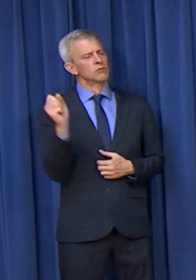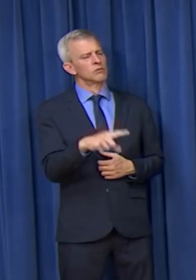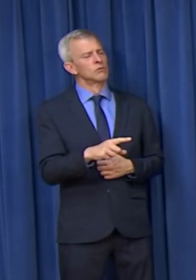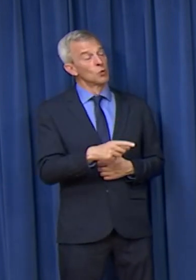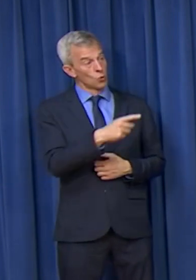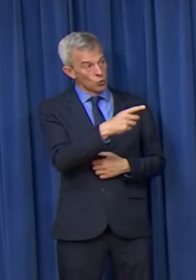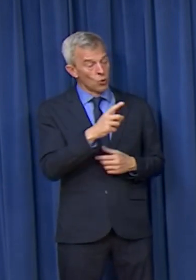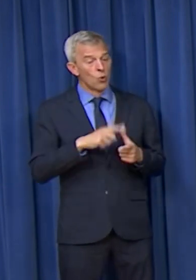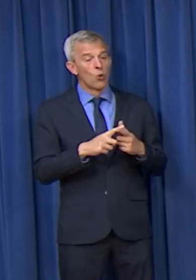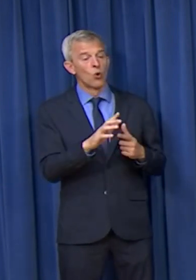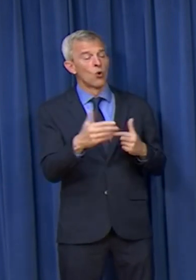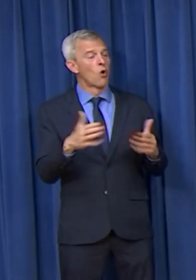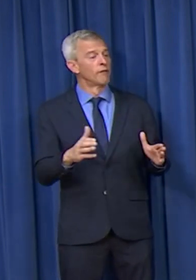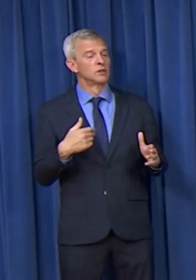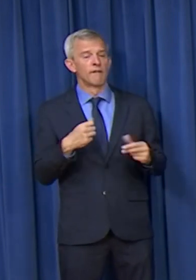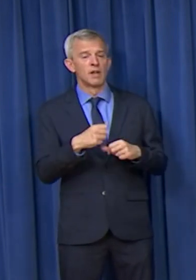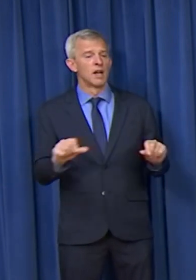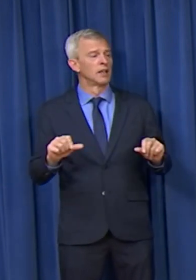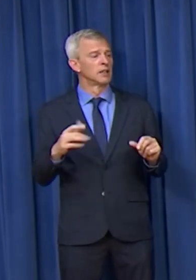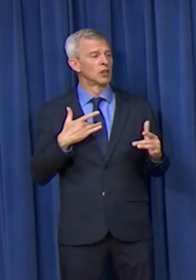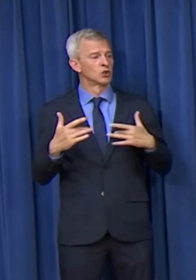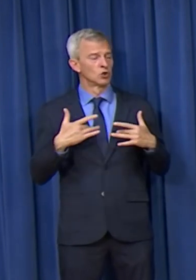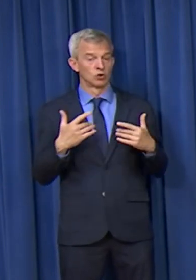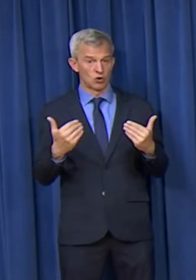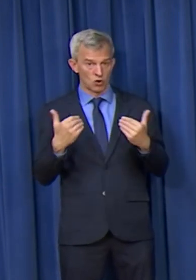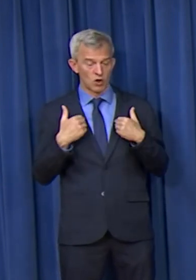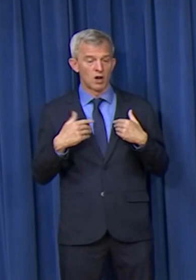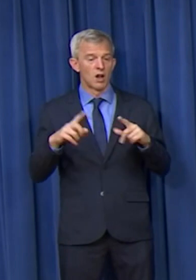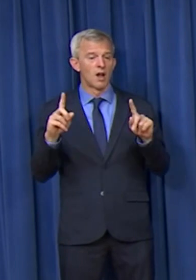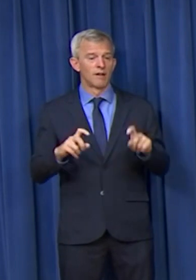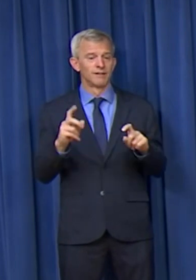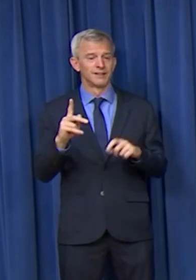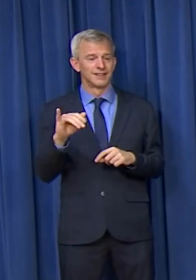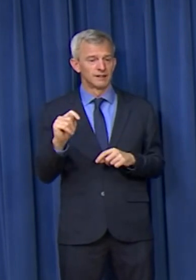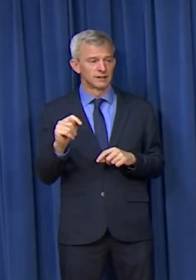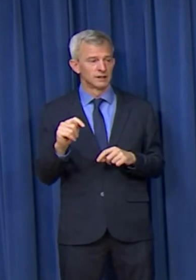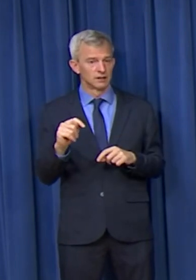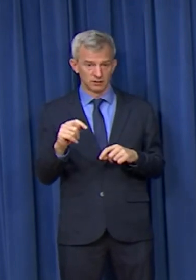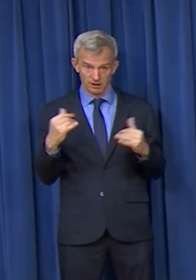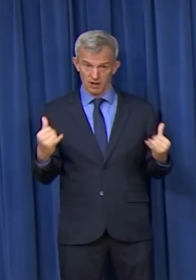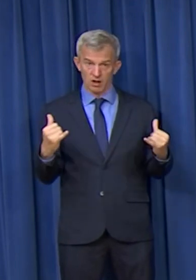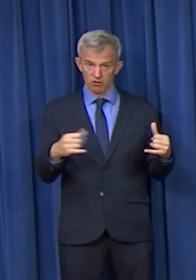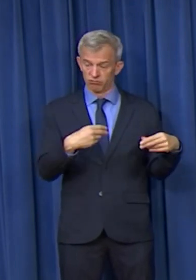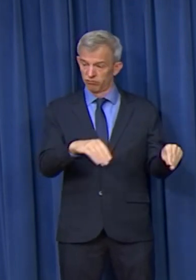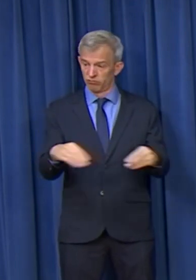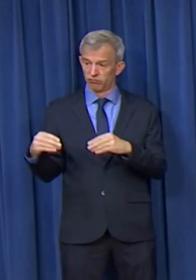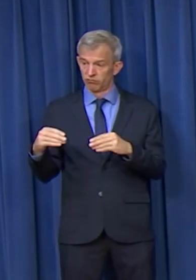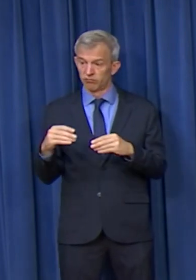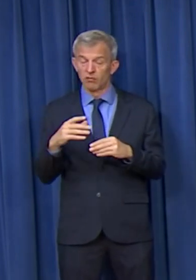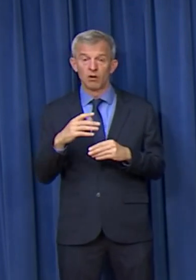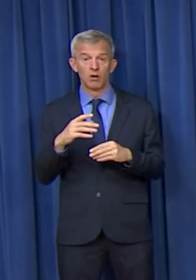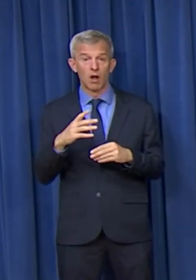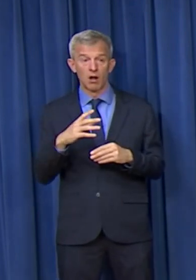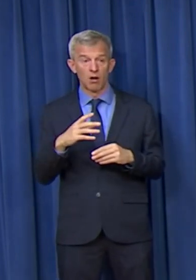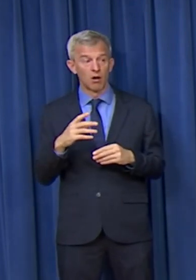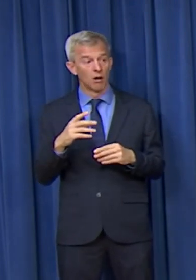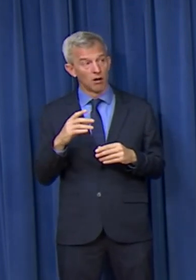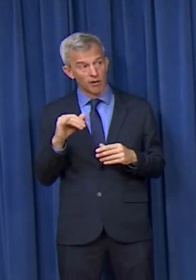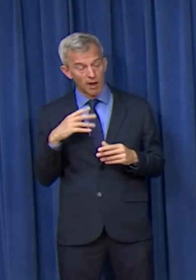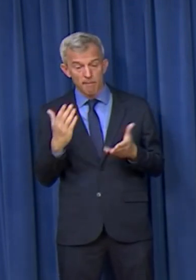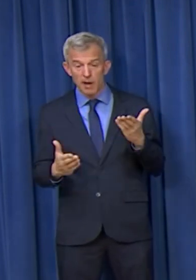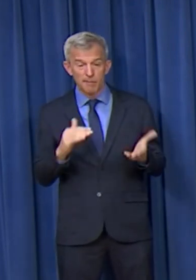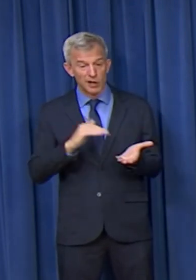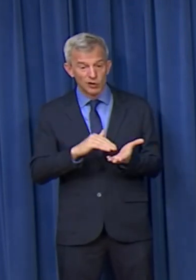concerns that there are test kits on the market or in use among doctors or clinics or other